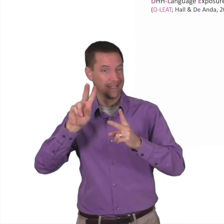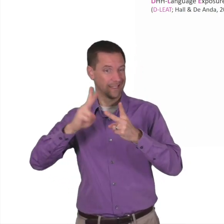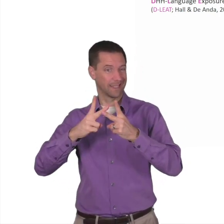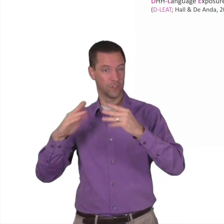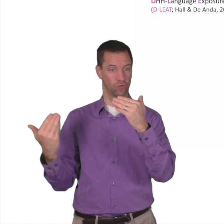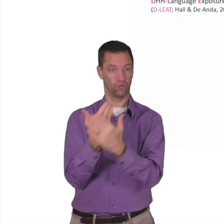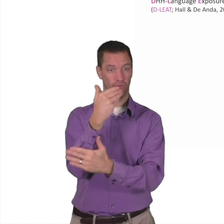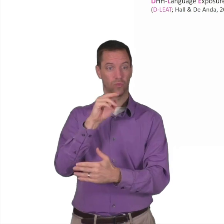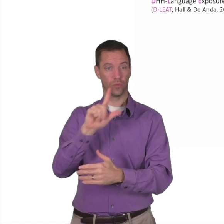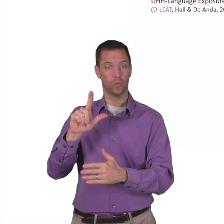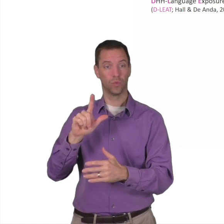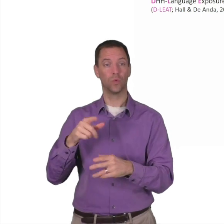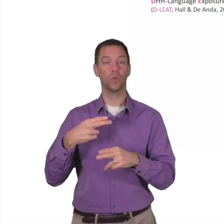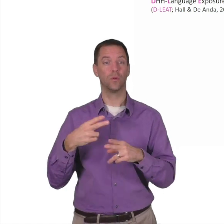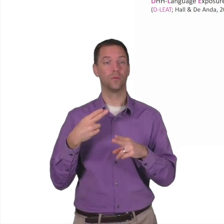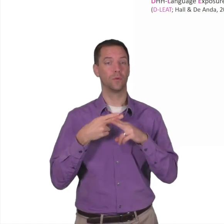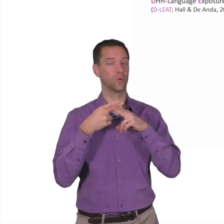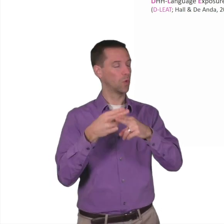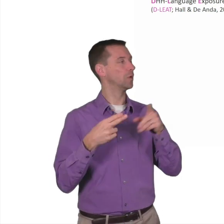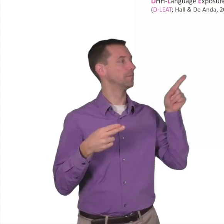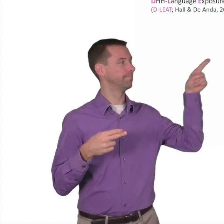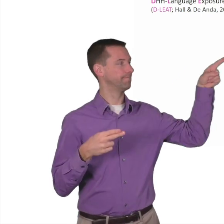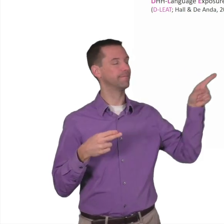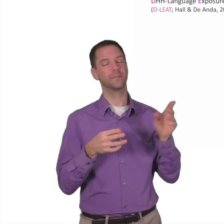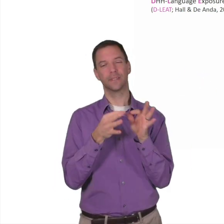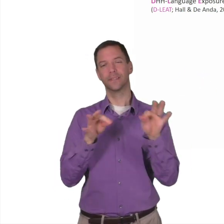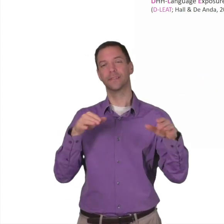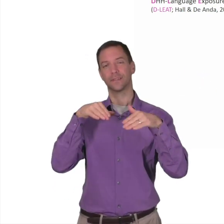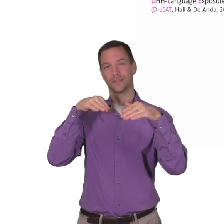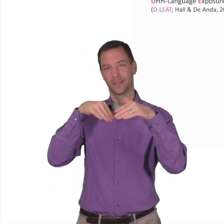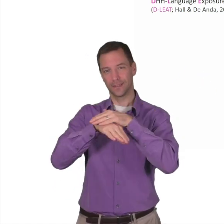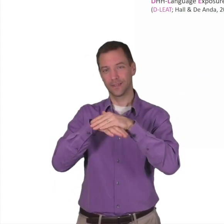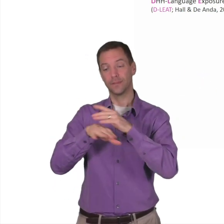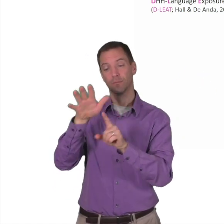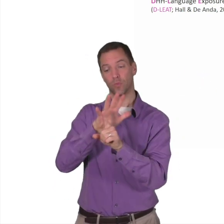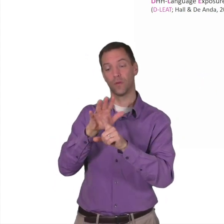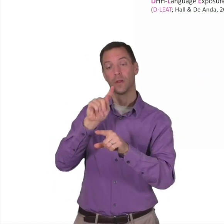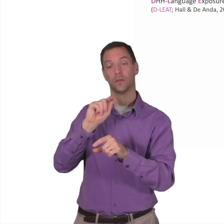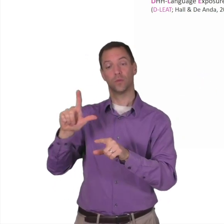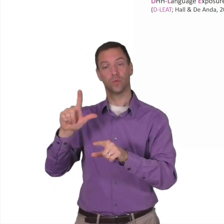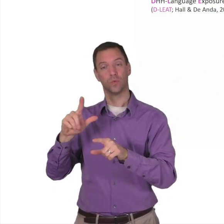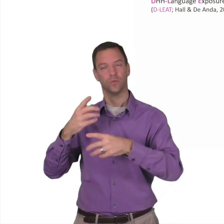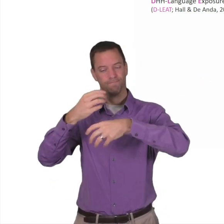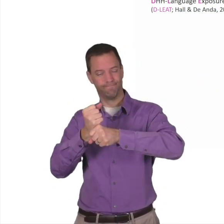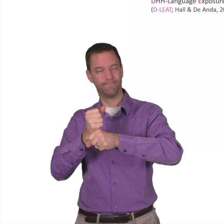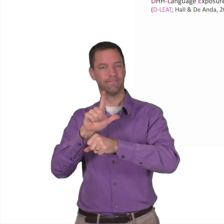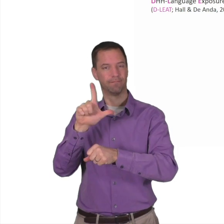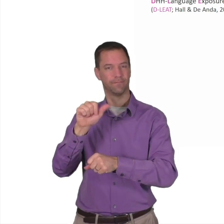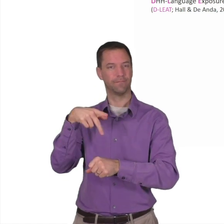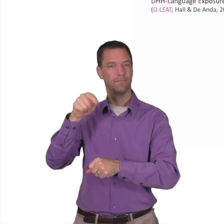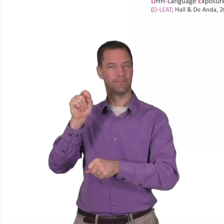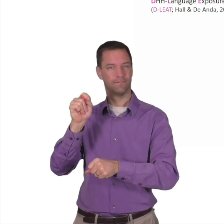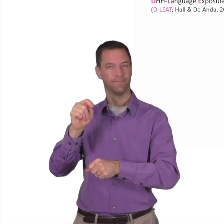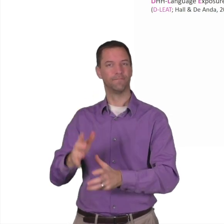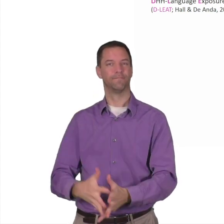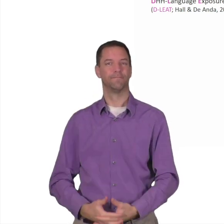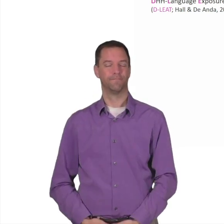have also been developing a second tool that's a new instrument that is called the Language Access Profile Tool,